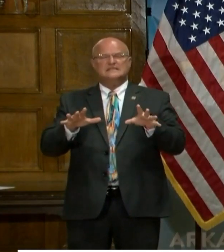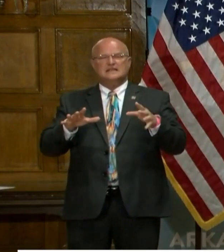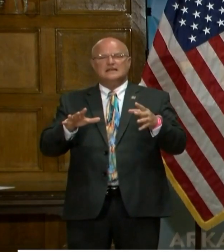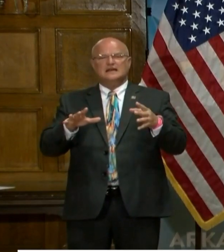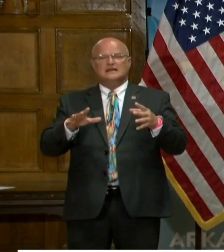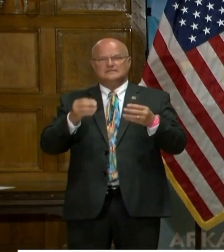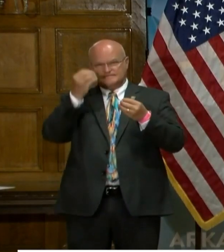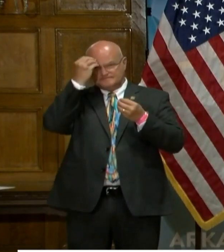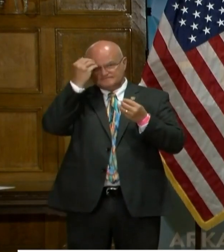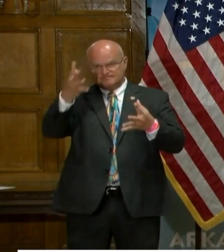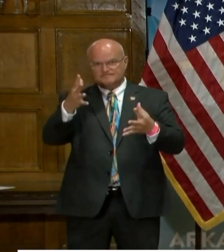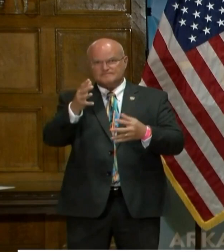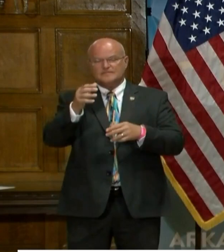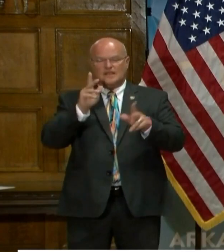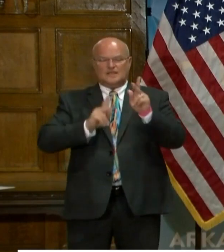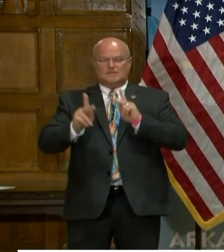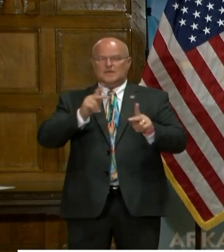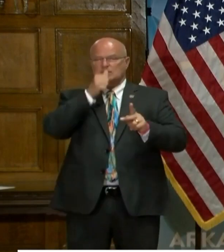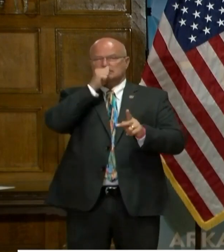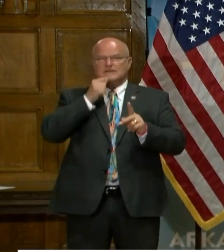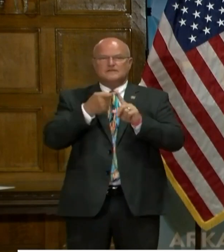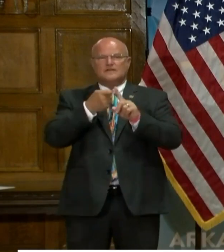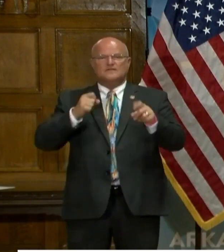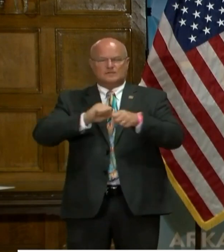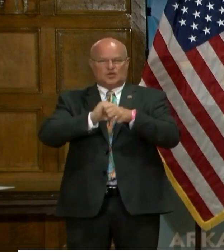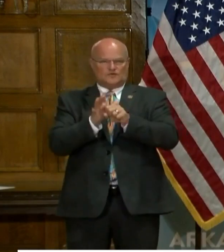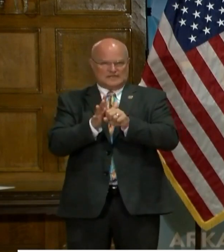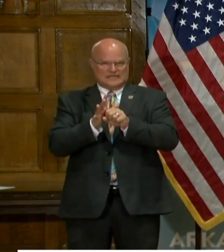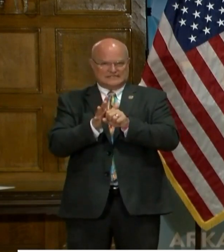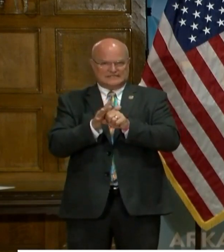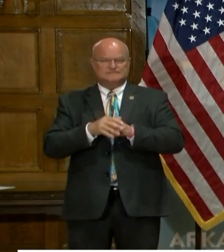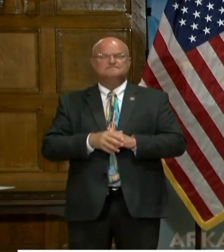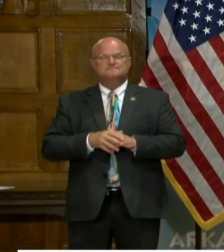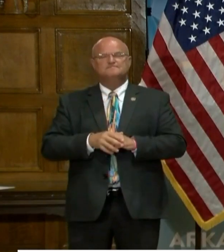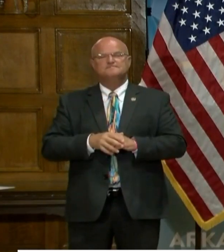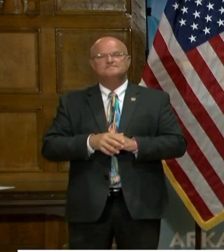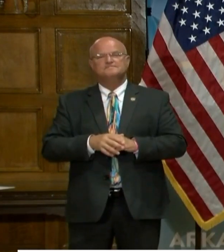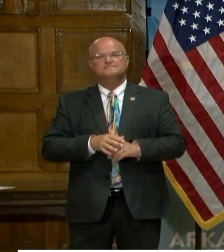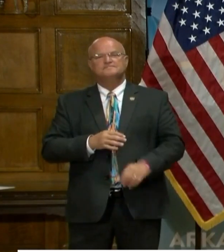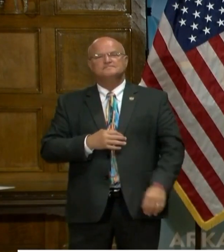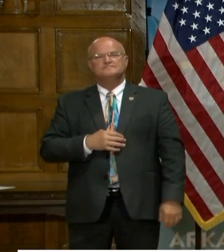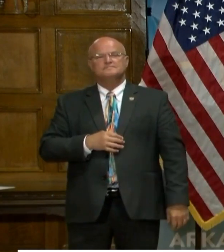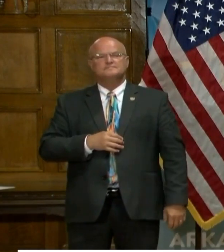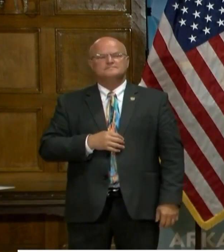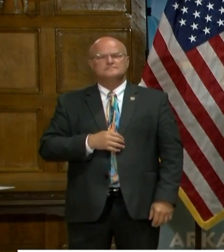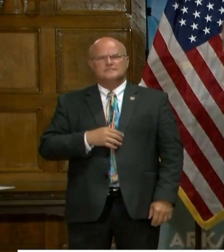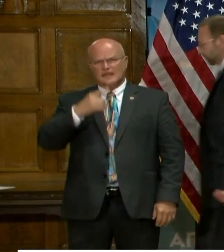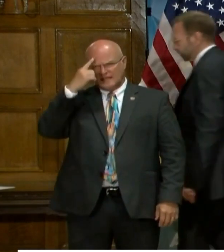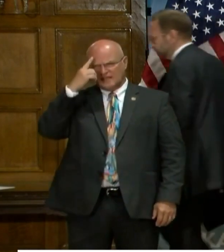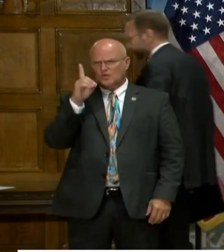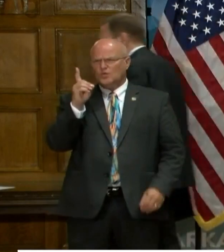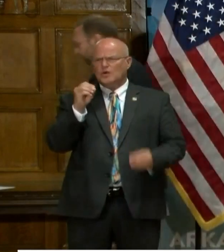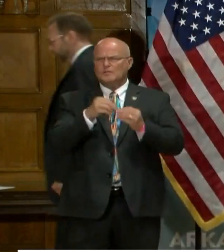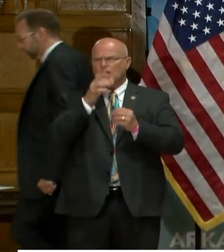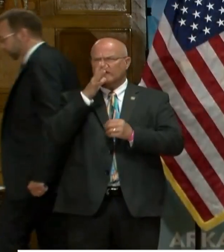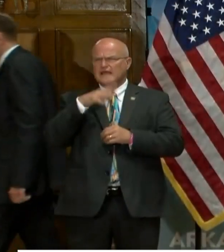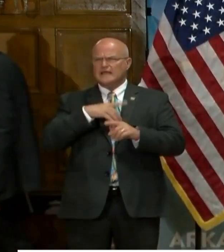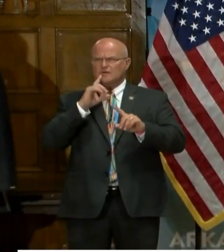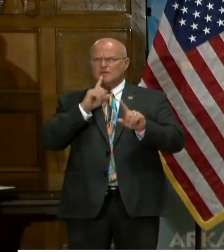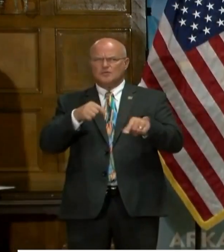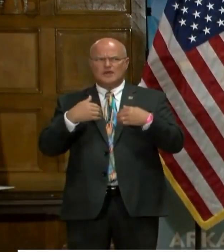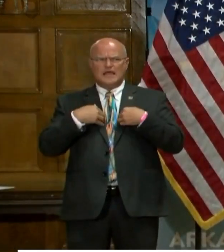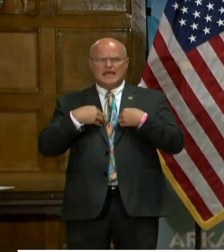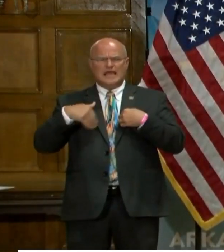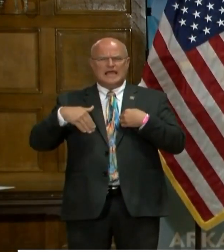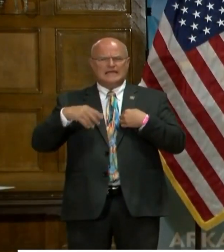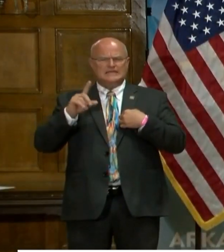the identity of those who are suffering from COVID-19 infection. And then I believe there's one more lady reporter that